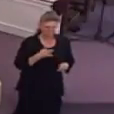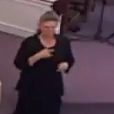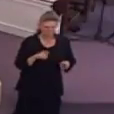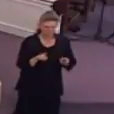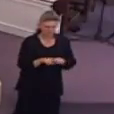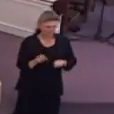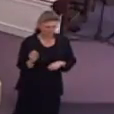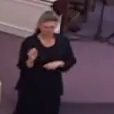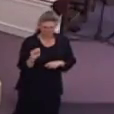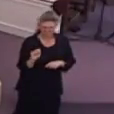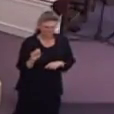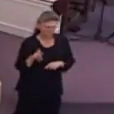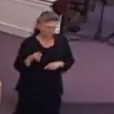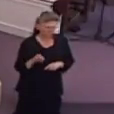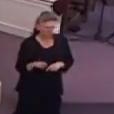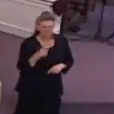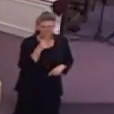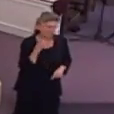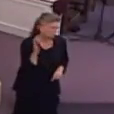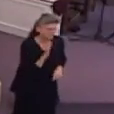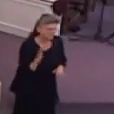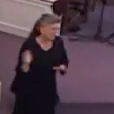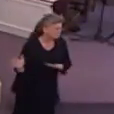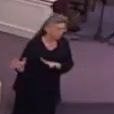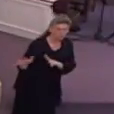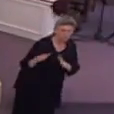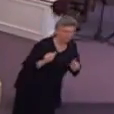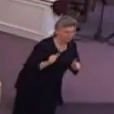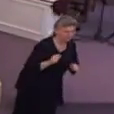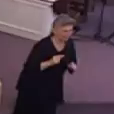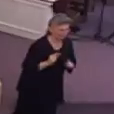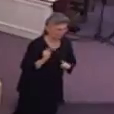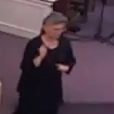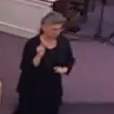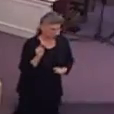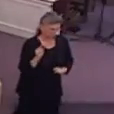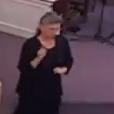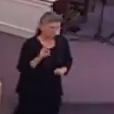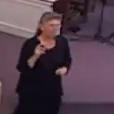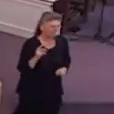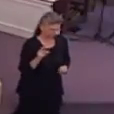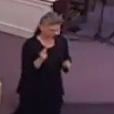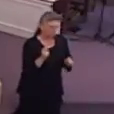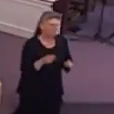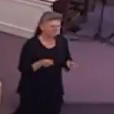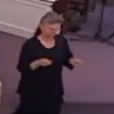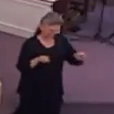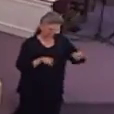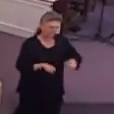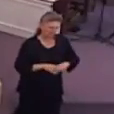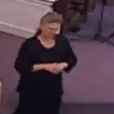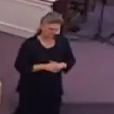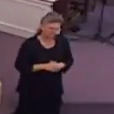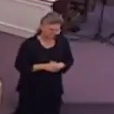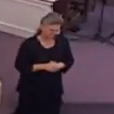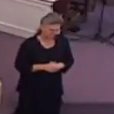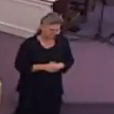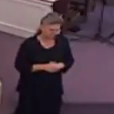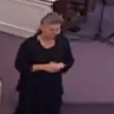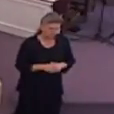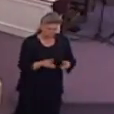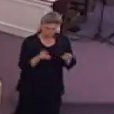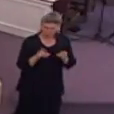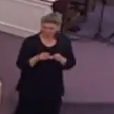up and said that, oh, I'll never leave you, but quickly did so. I believe there's a place for